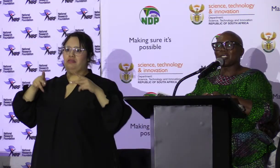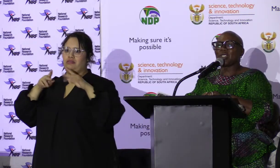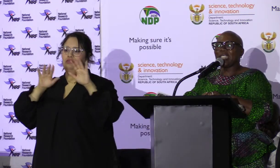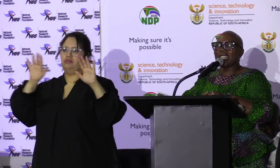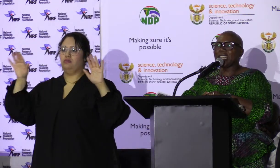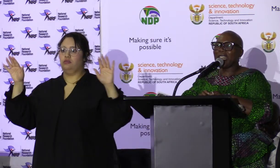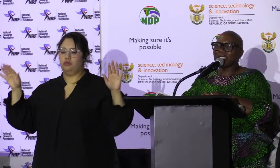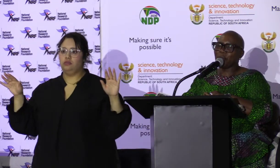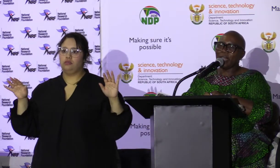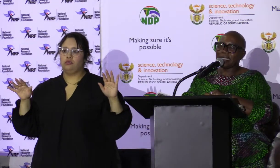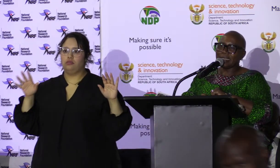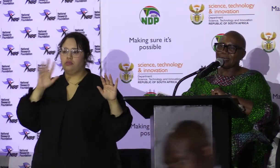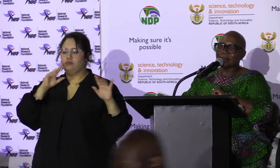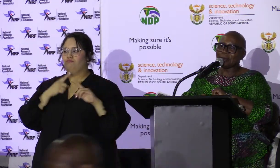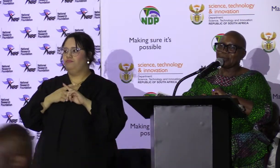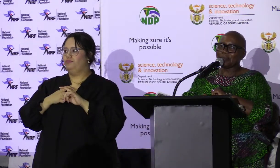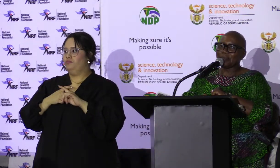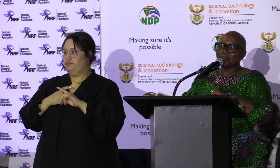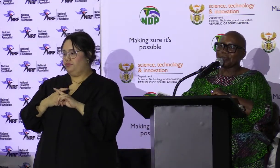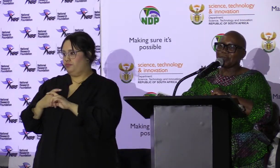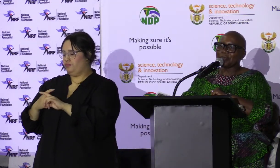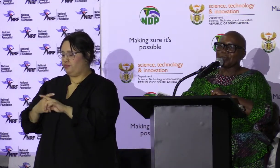Uyacula asixoxele inganekwane.